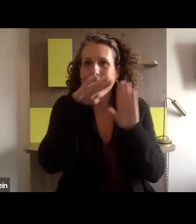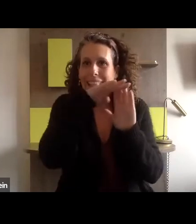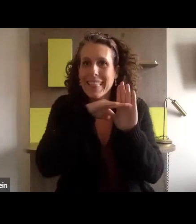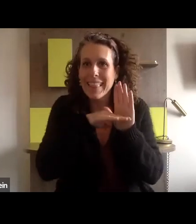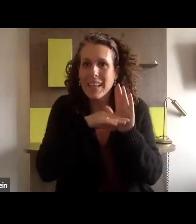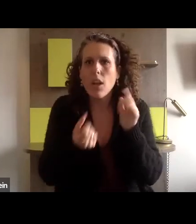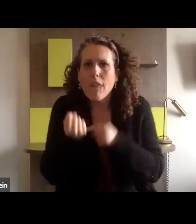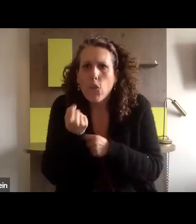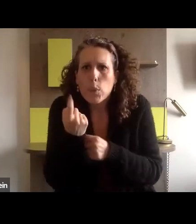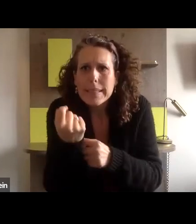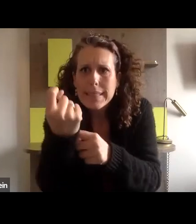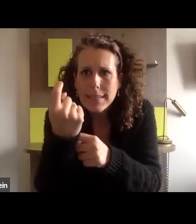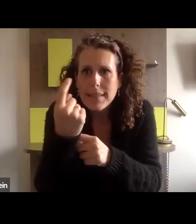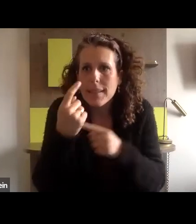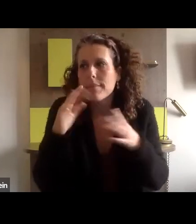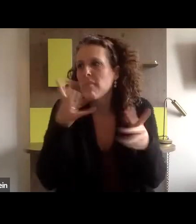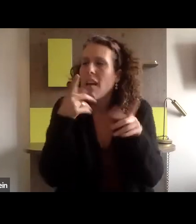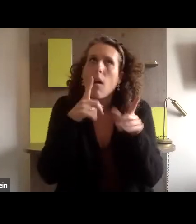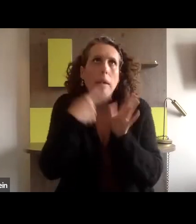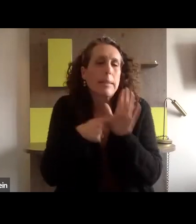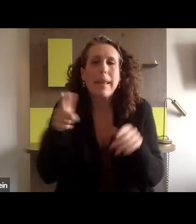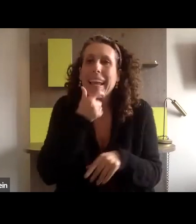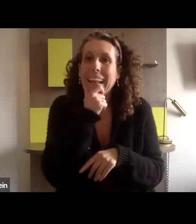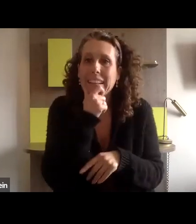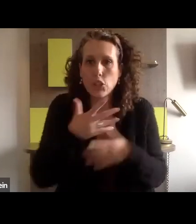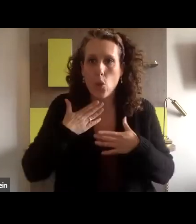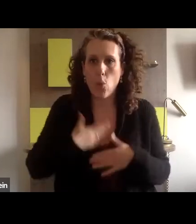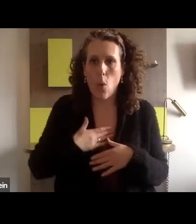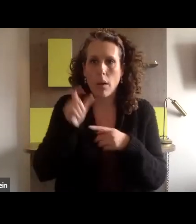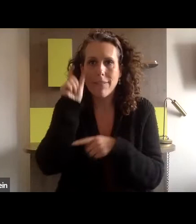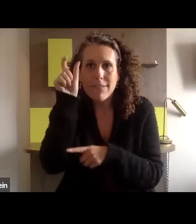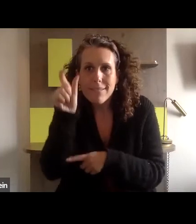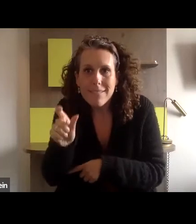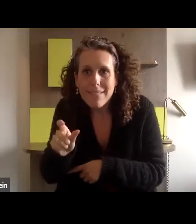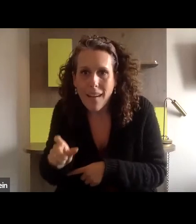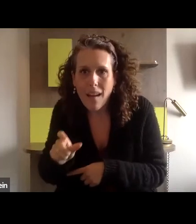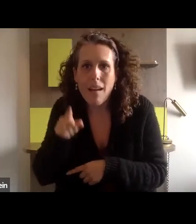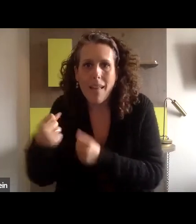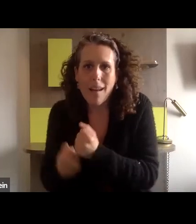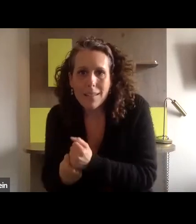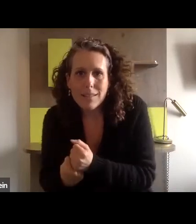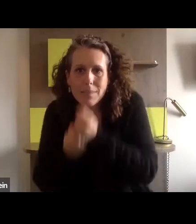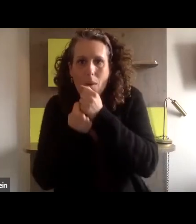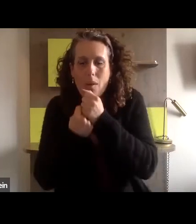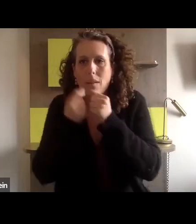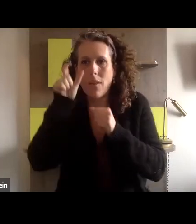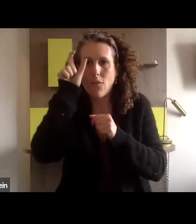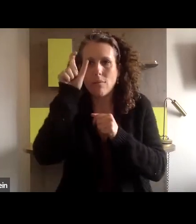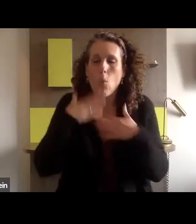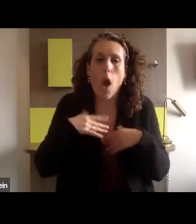English or for English frequency list of vocabulary to inform vocabulary